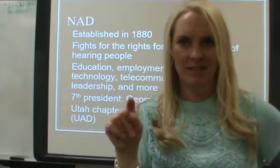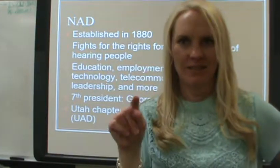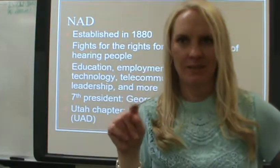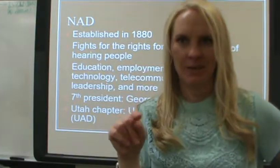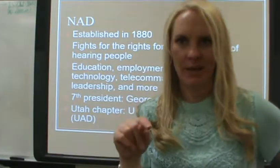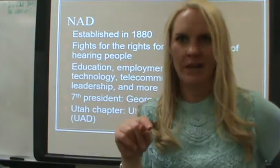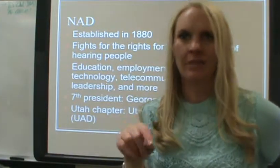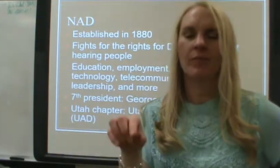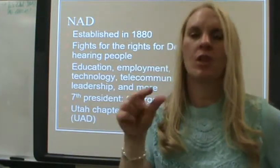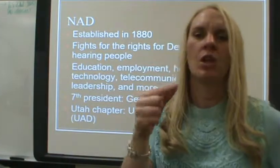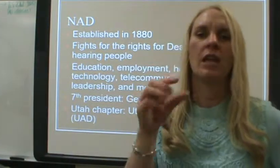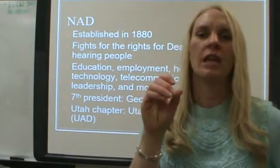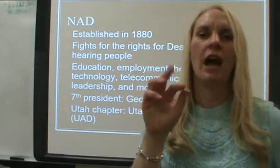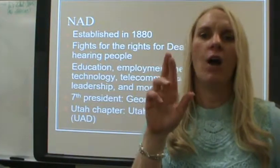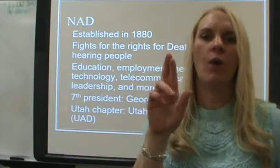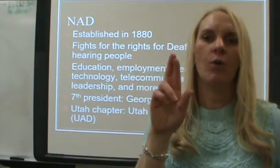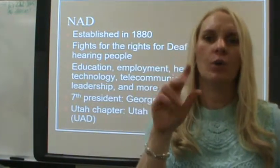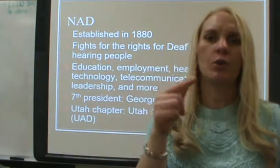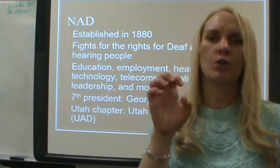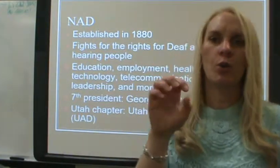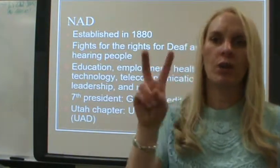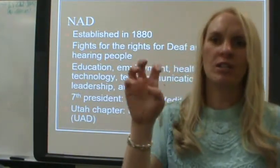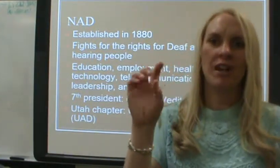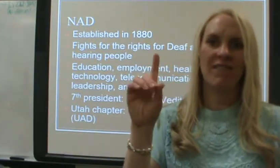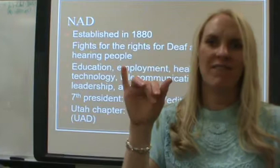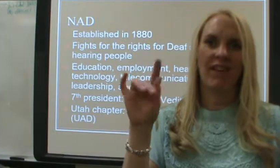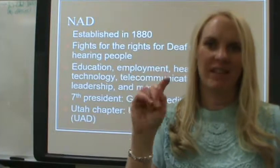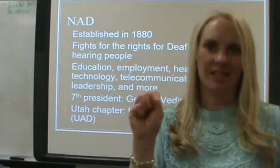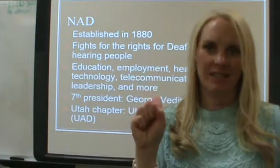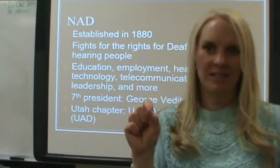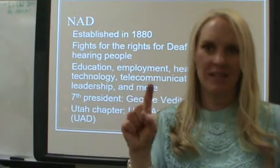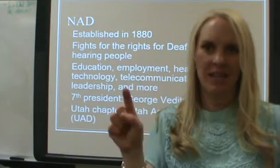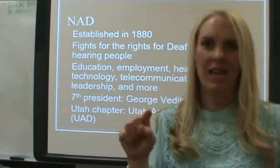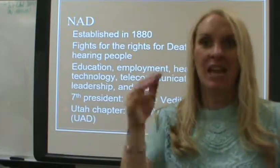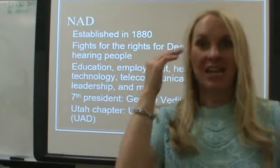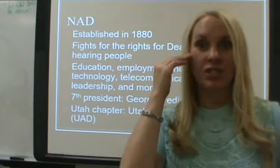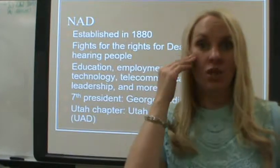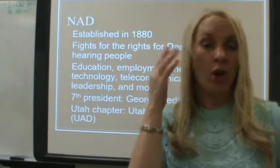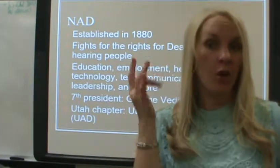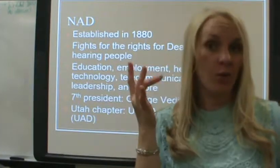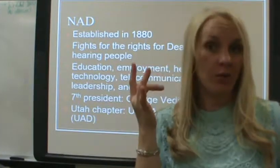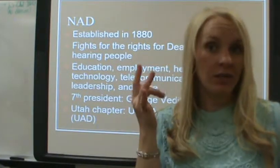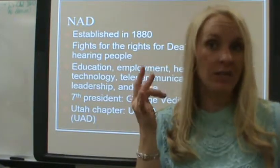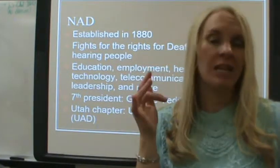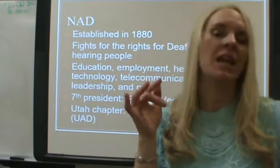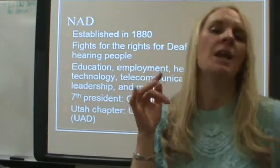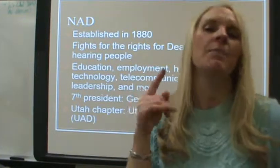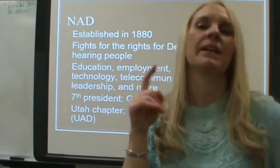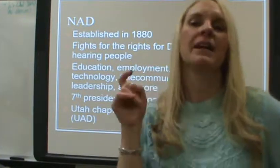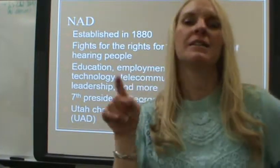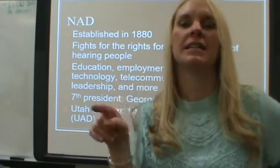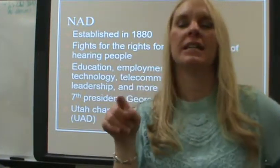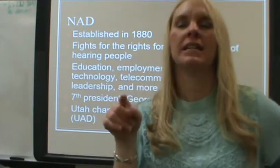Vedetz, all right? Now, George Vedetz is known because